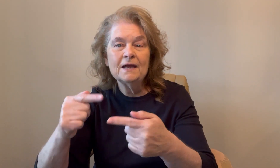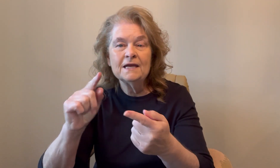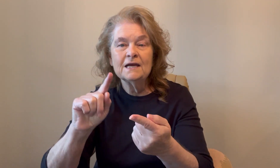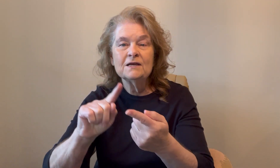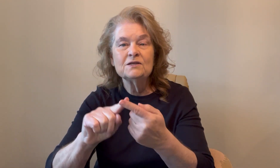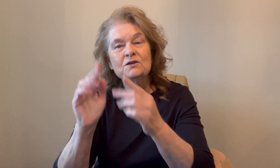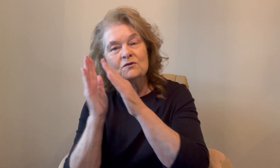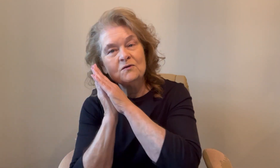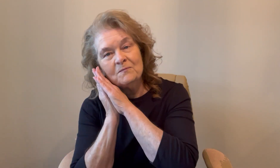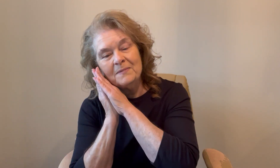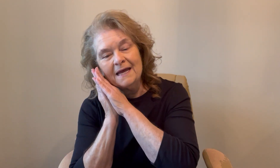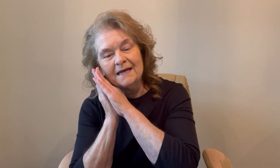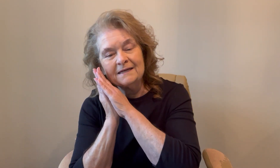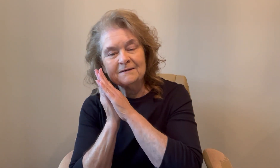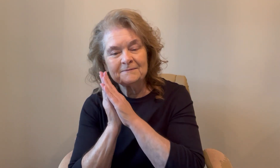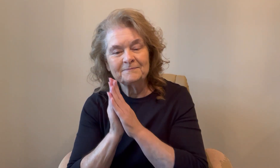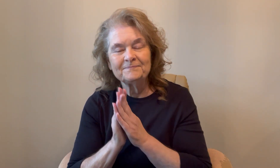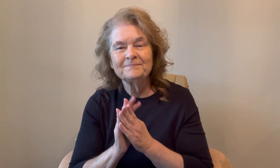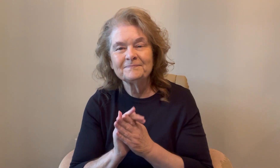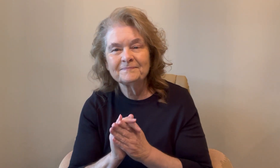going to bed.